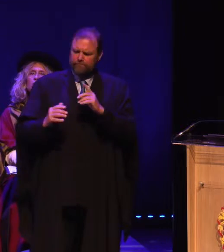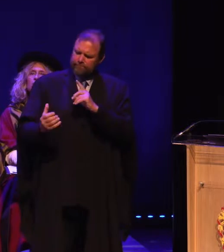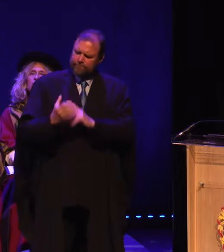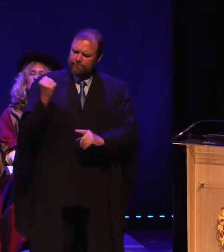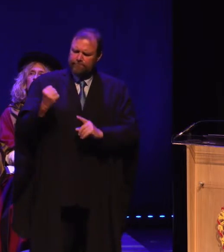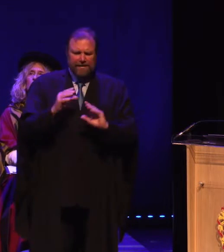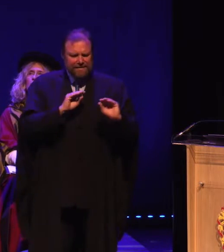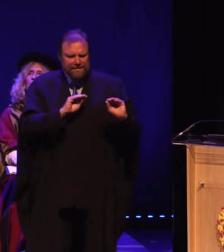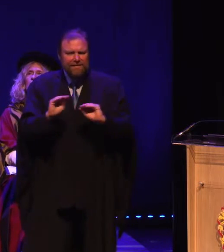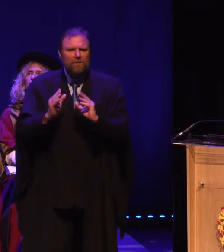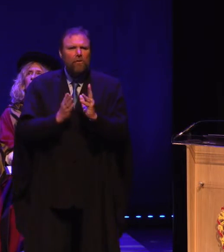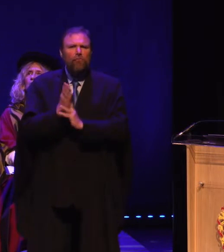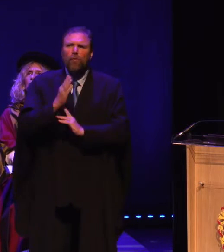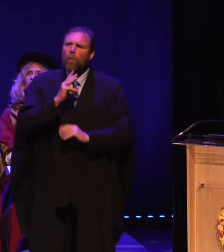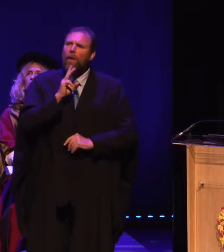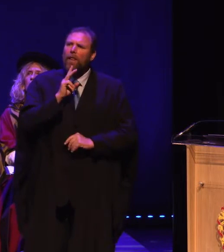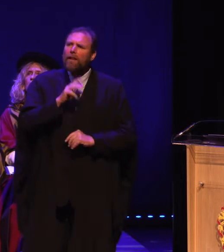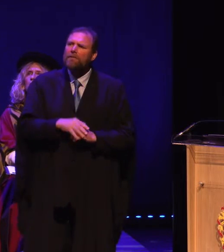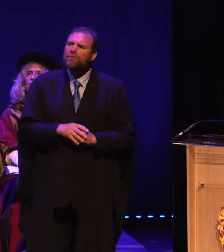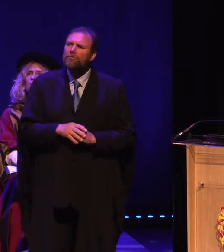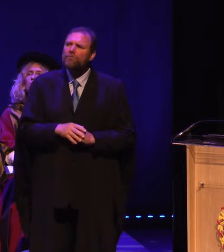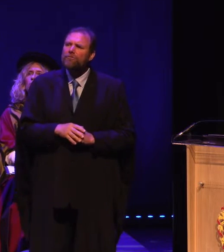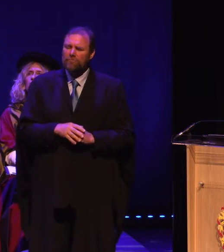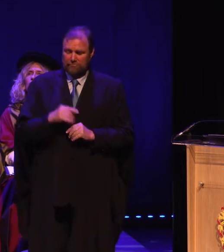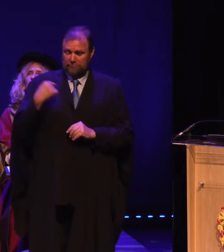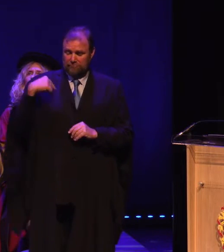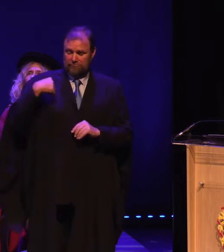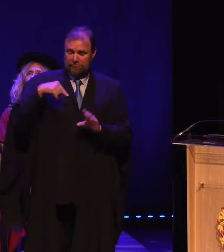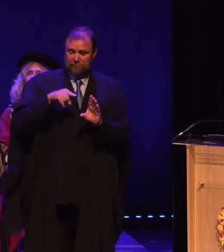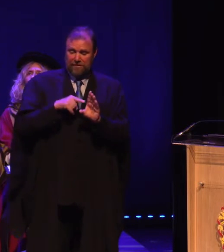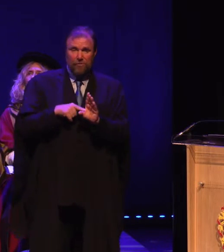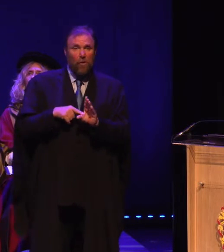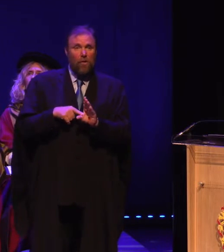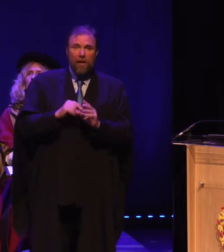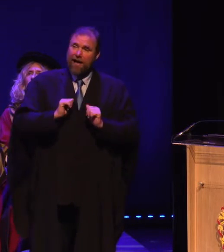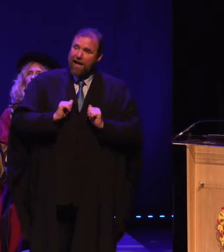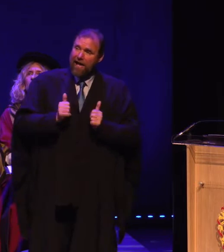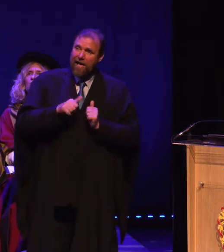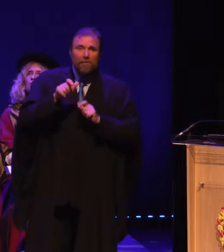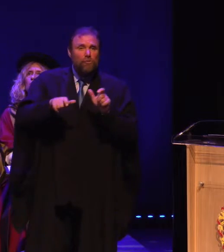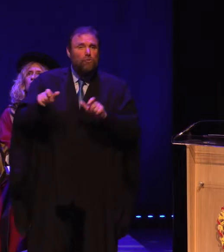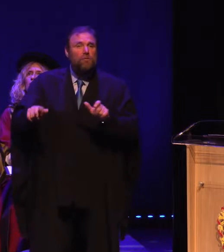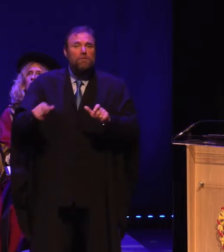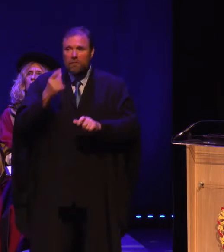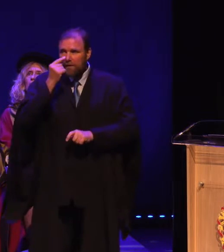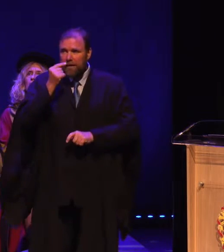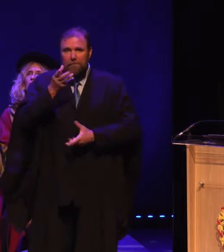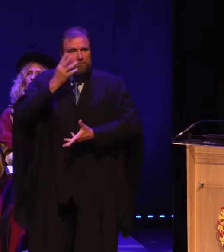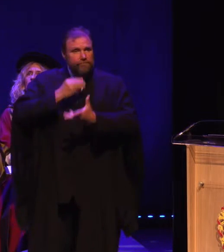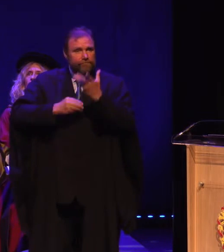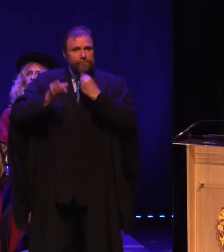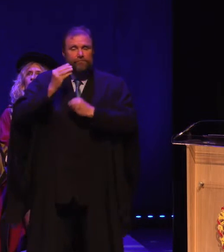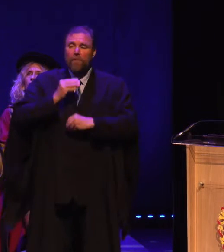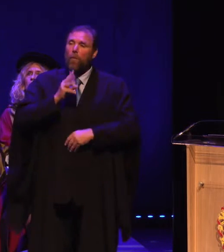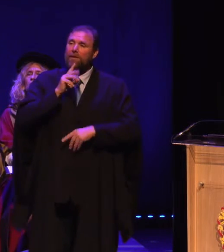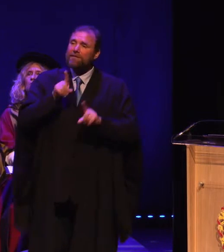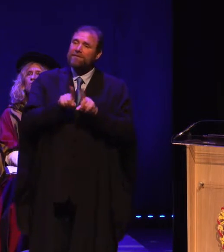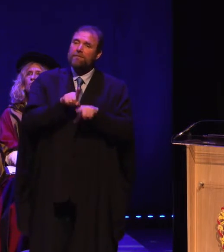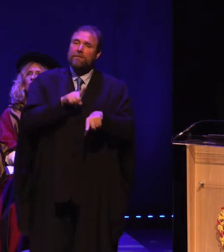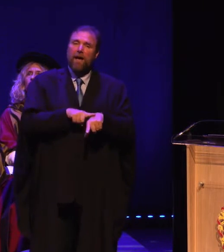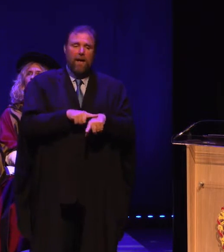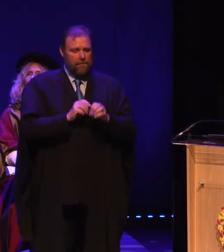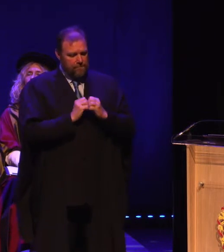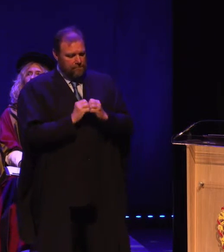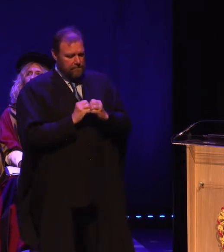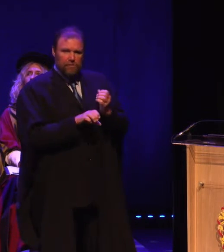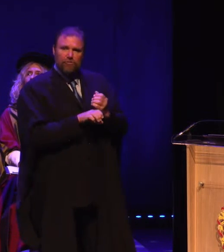through the medium of Welsh, this year providing health students with the opportunity to learn Welsh while studying for their degree